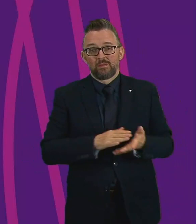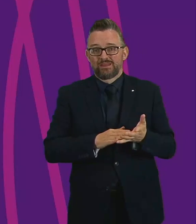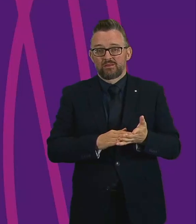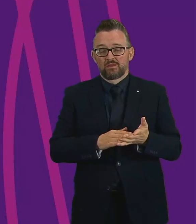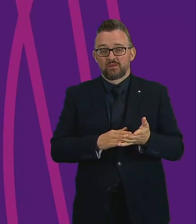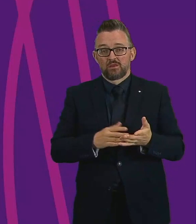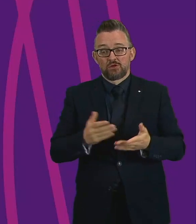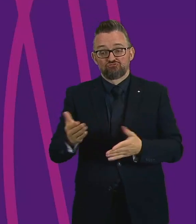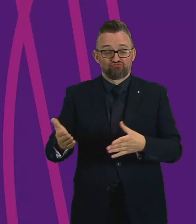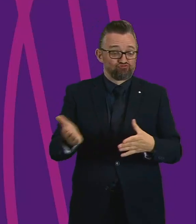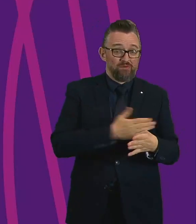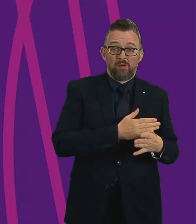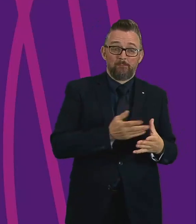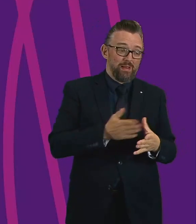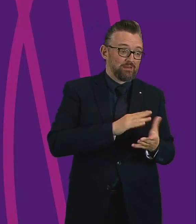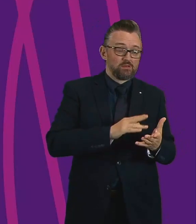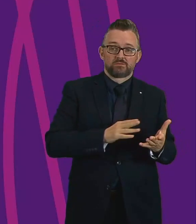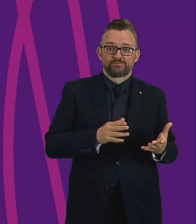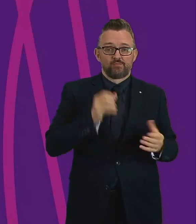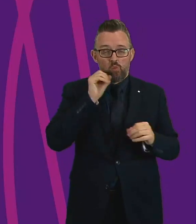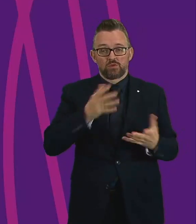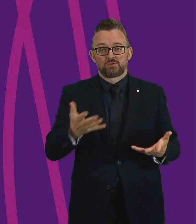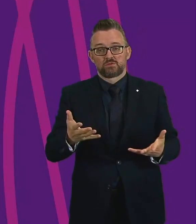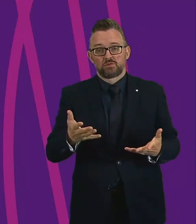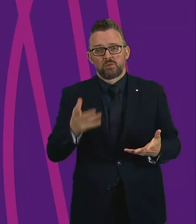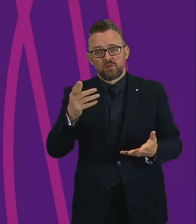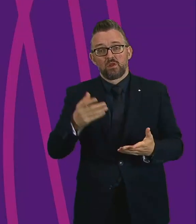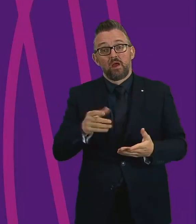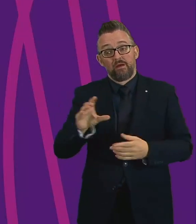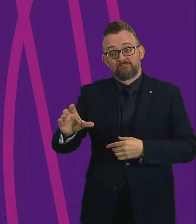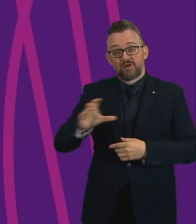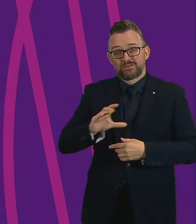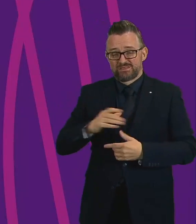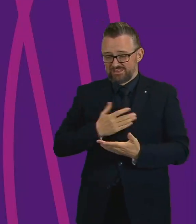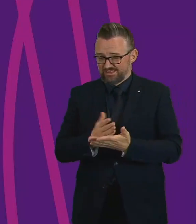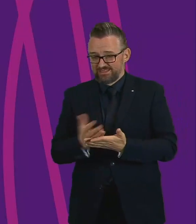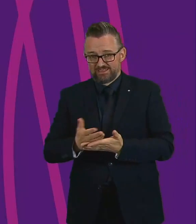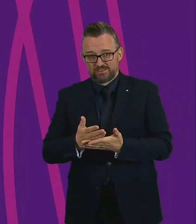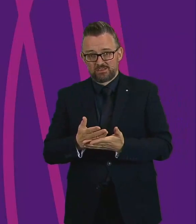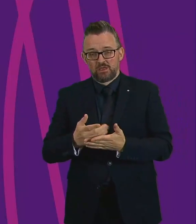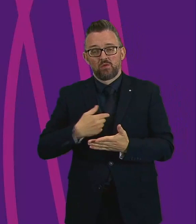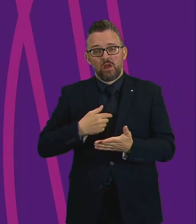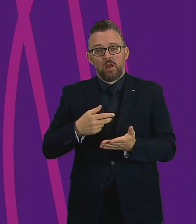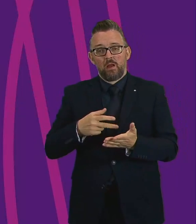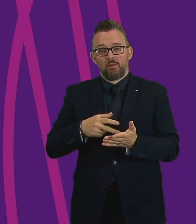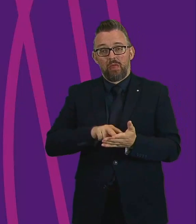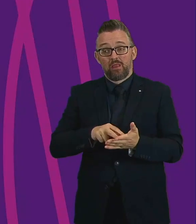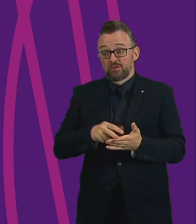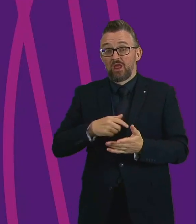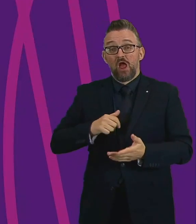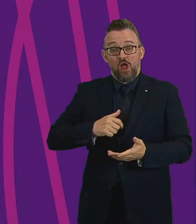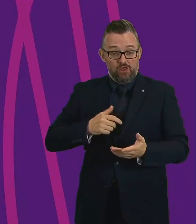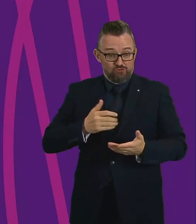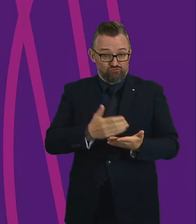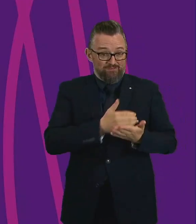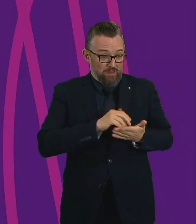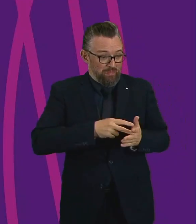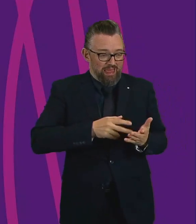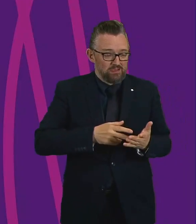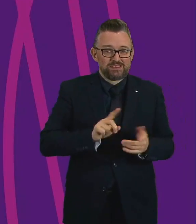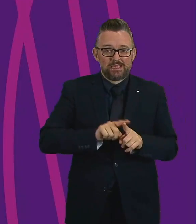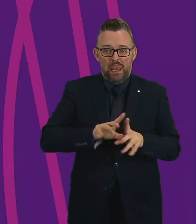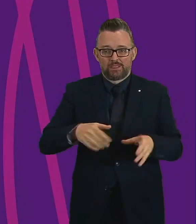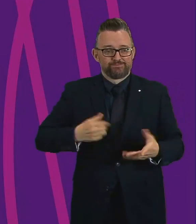undermine recovery. And without certainty over funding, we are planning for recovery with one hand tied behind our back. But let me be